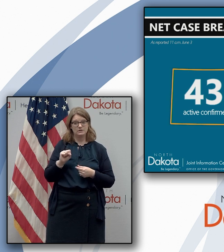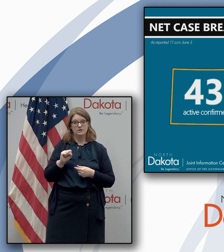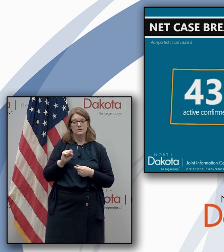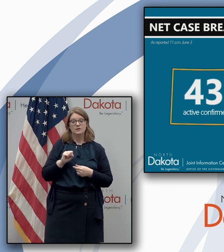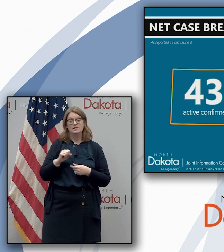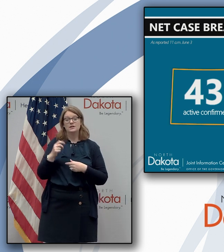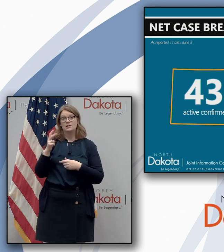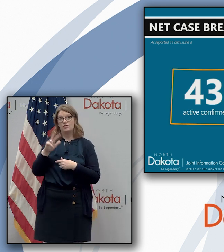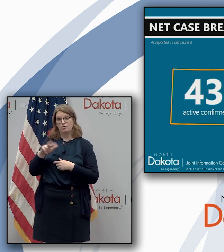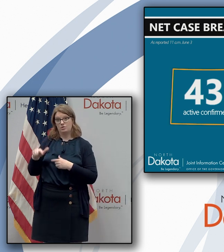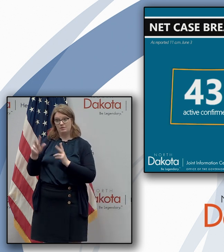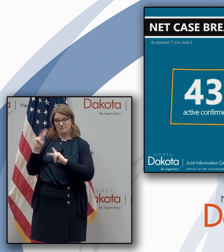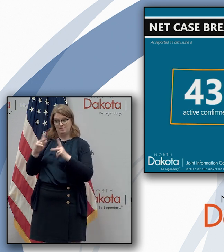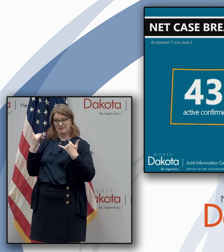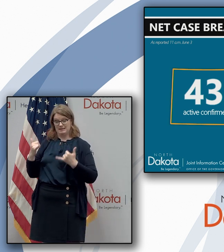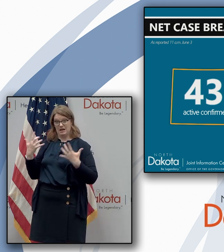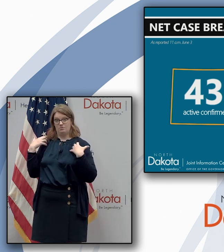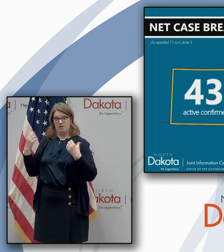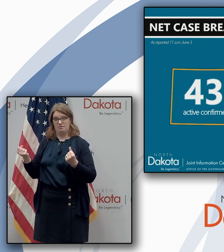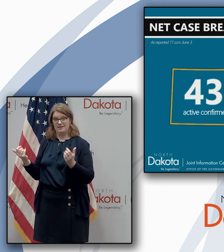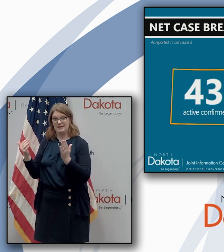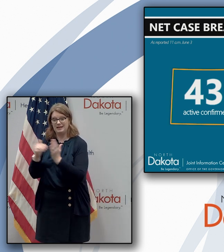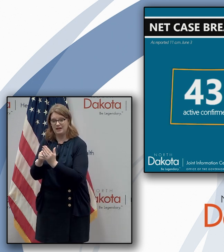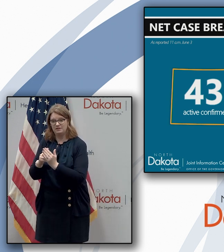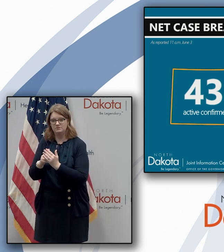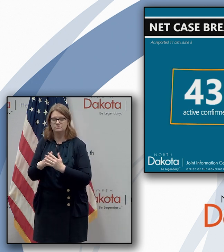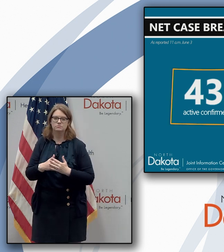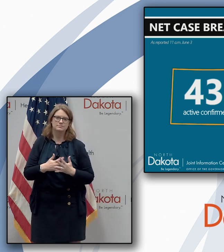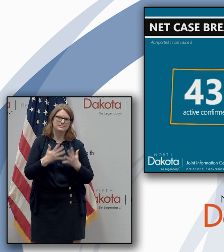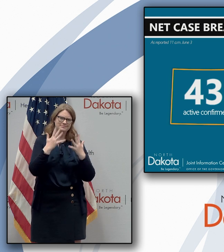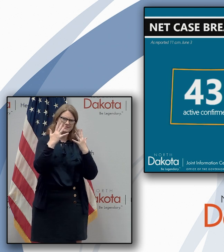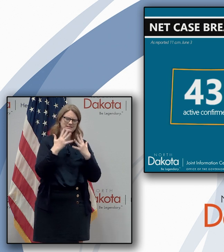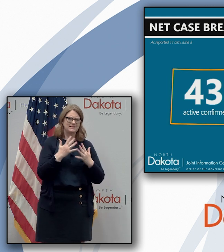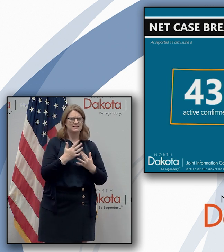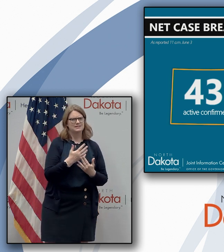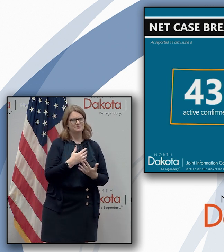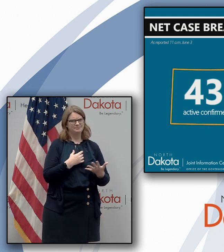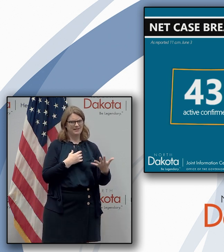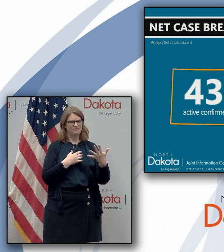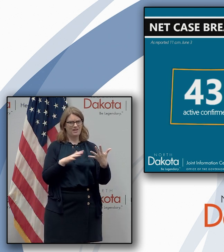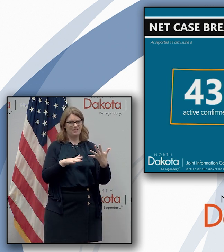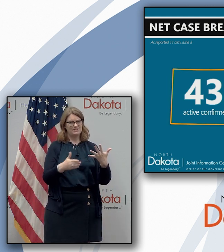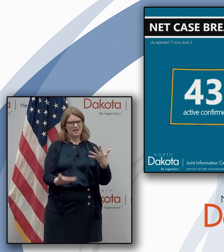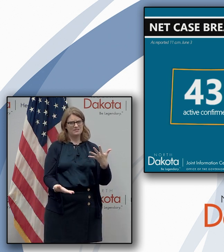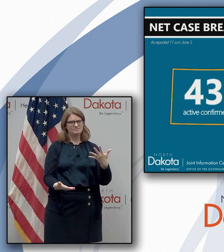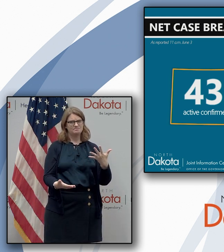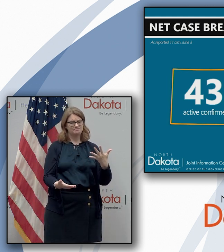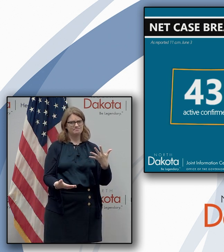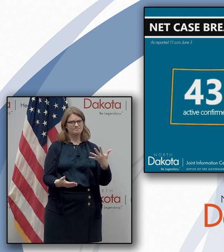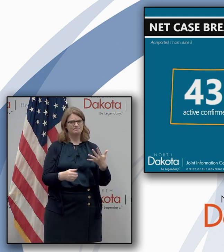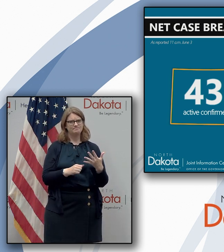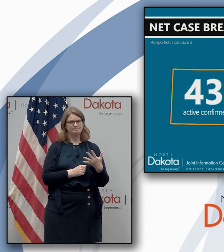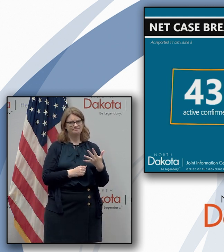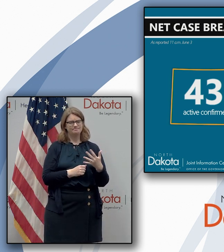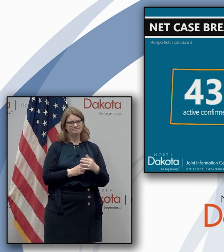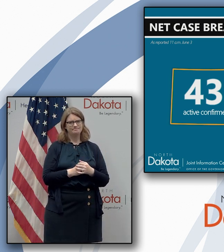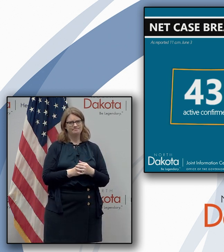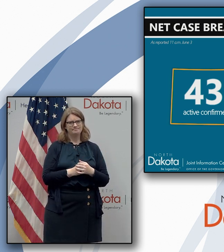newly recovered cases, but sadly, five deaths.